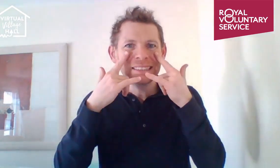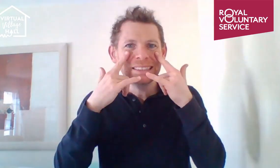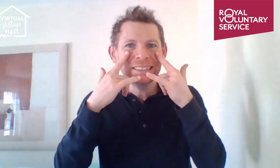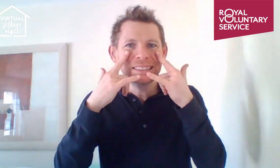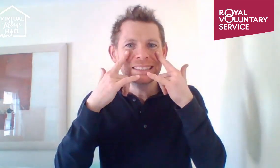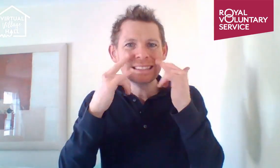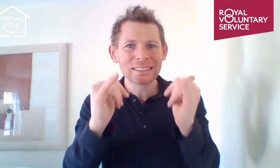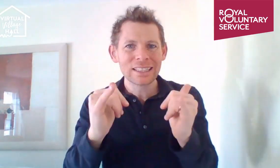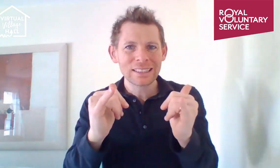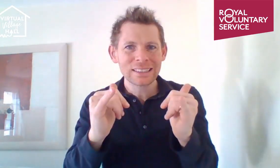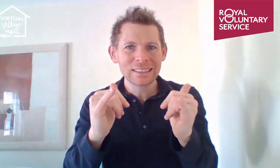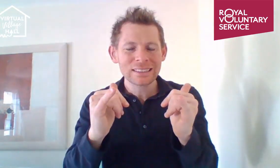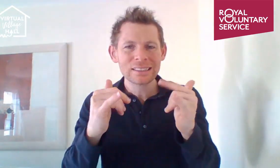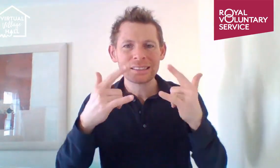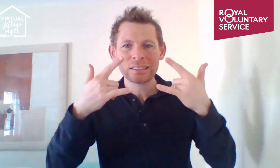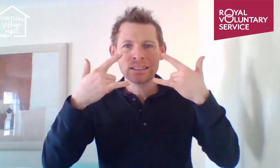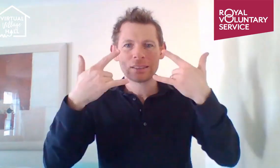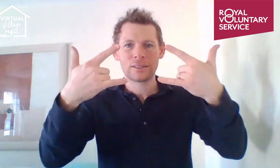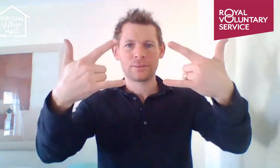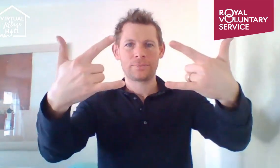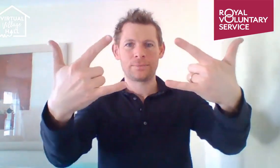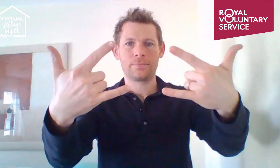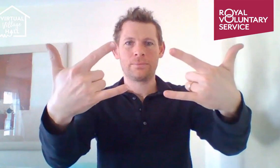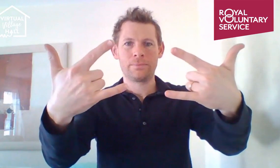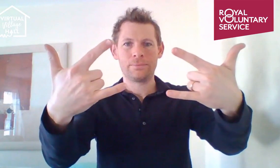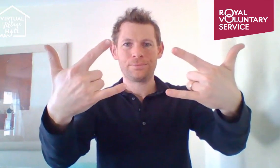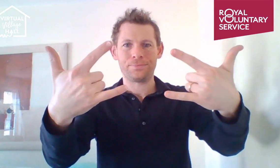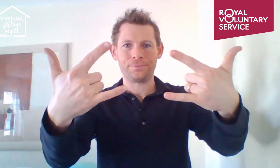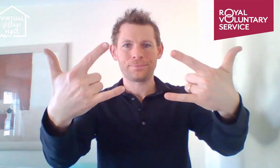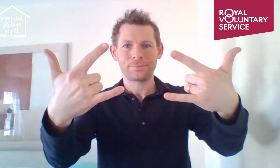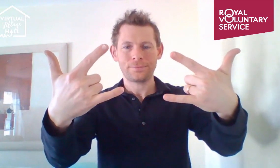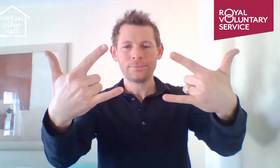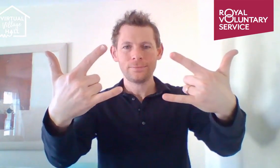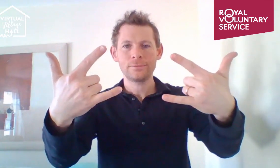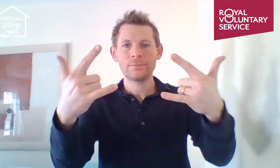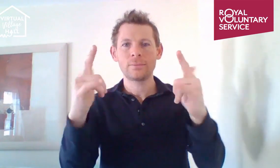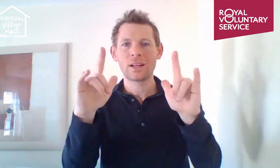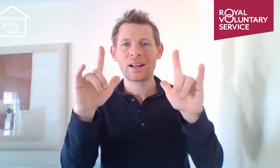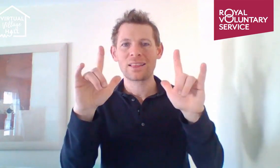This is quite a hard sign for test. So the hand shape looks like this.